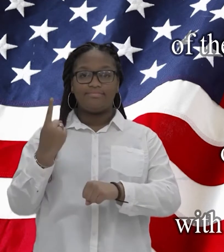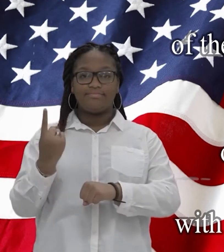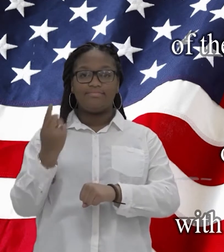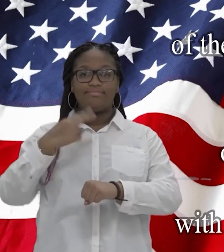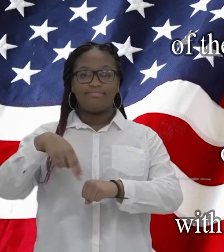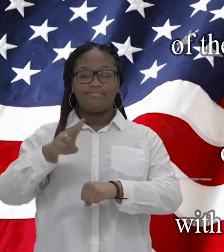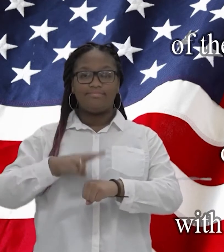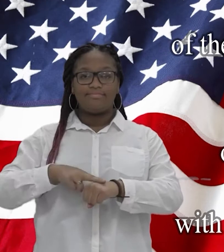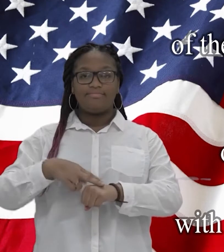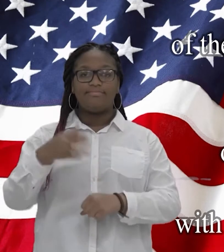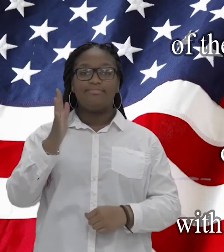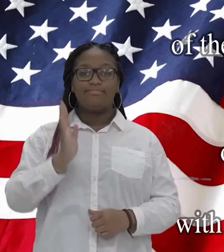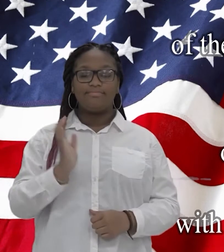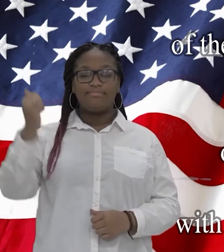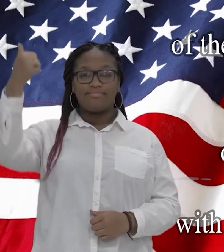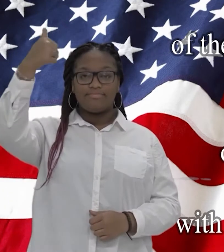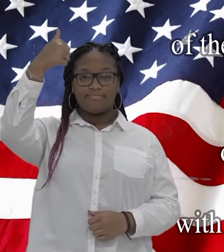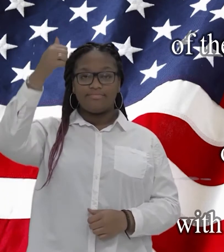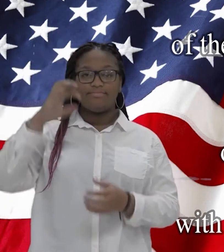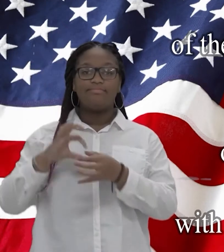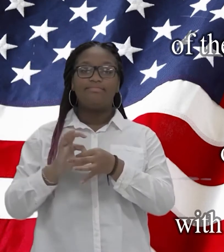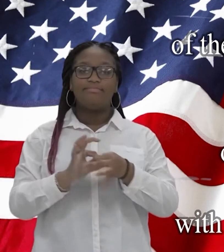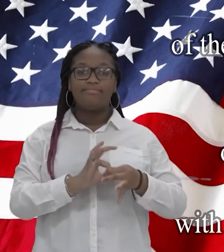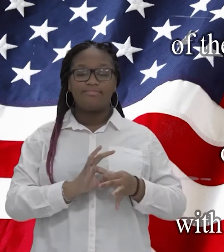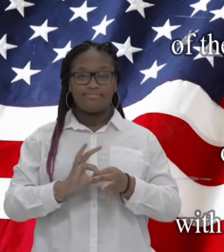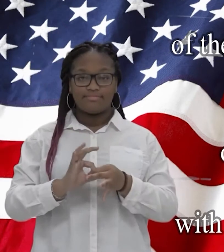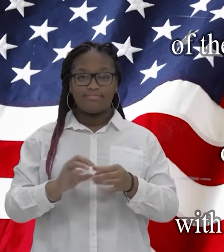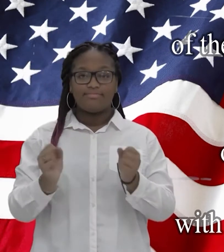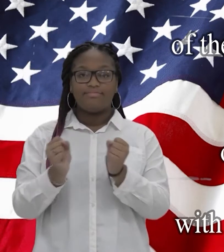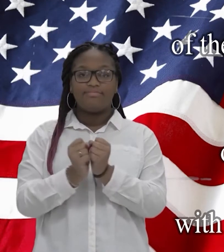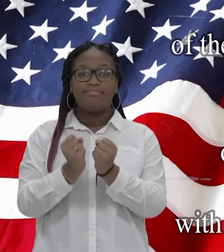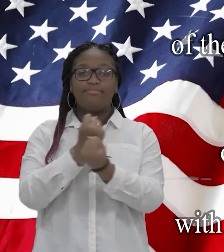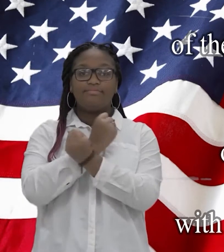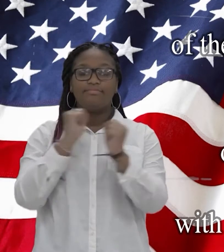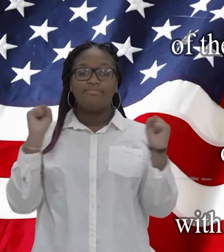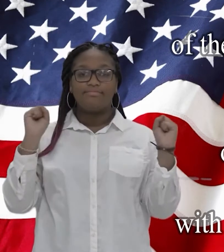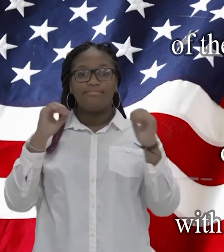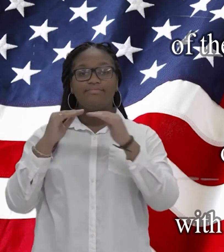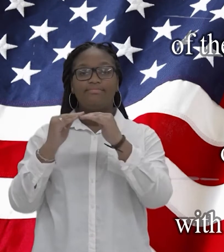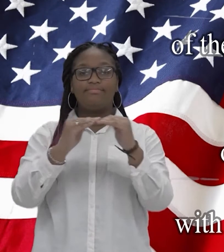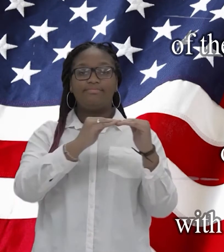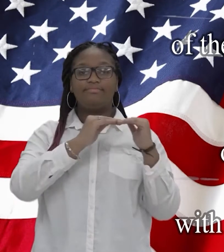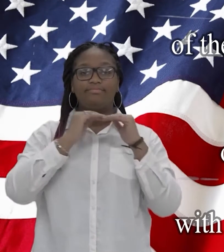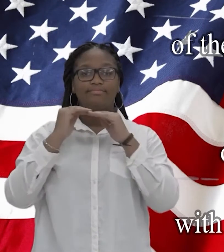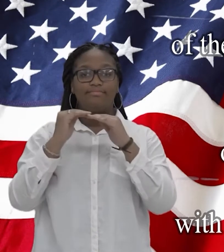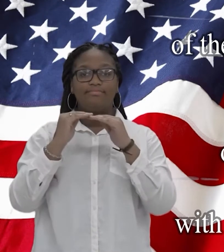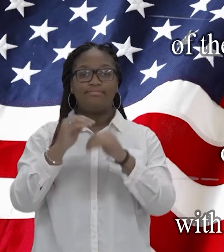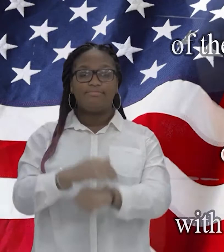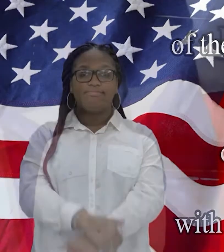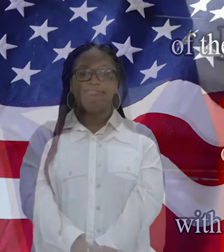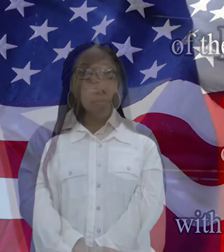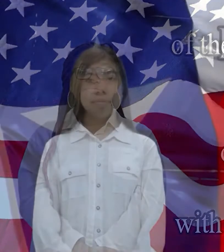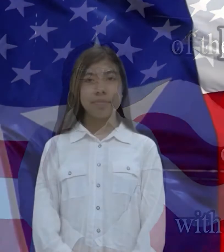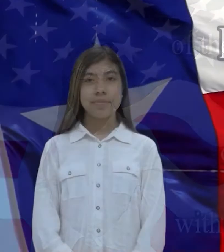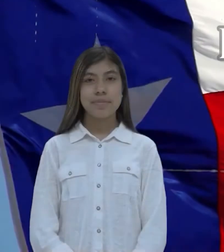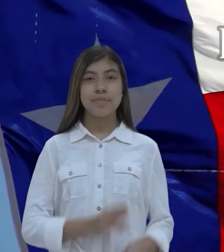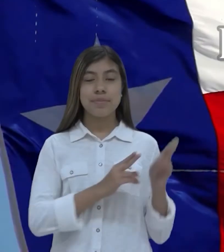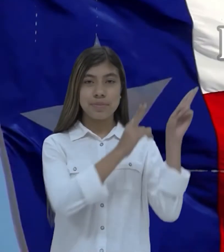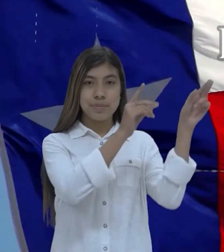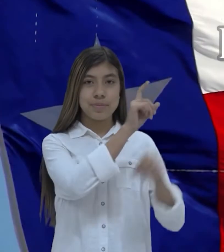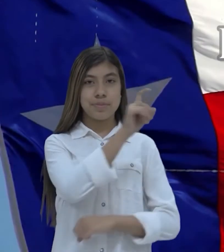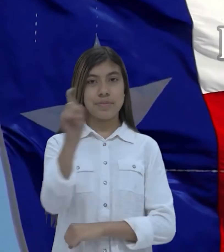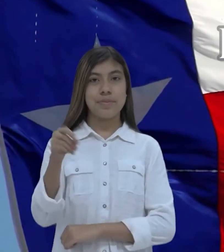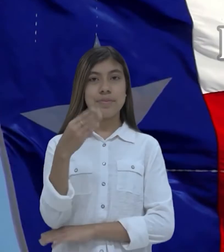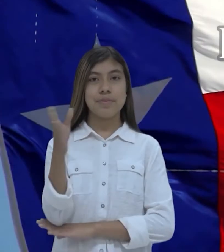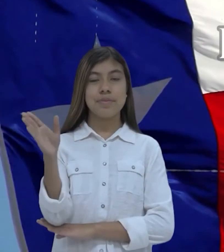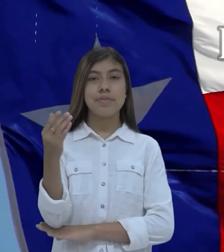stands, one nation, under God, indivisible, with liberty and justice for all. Honor